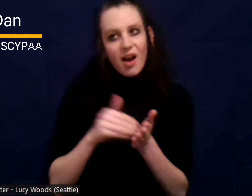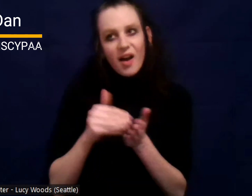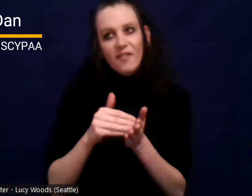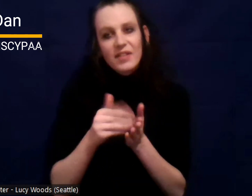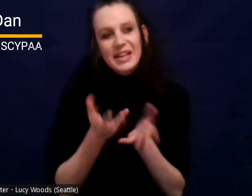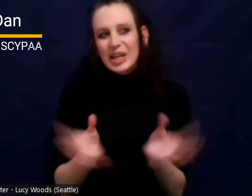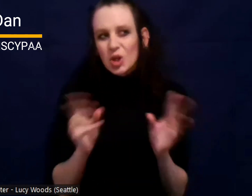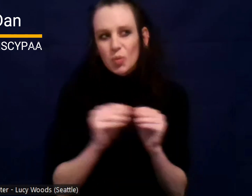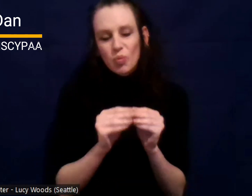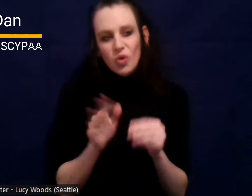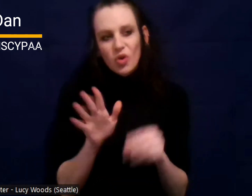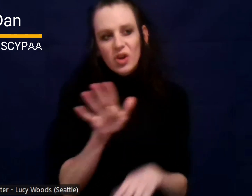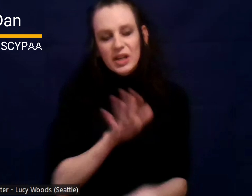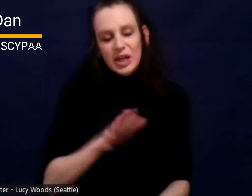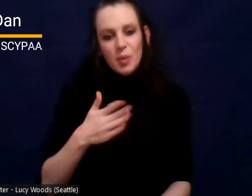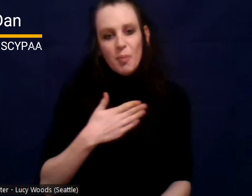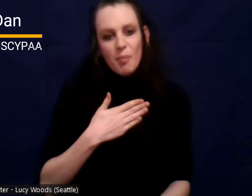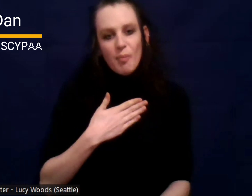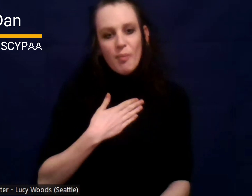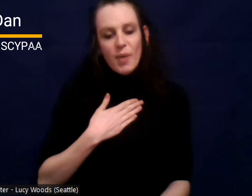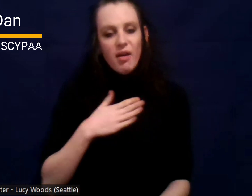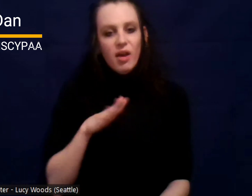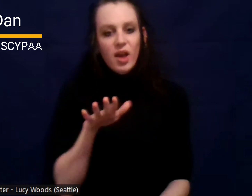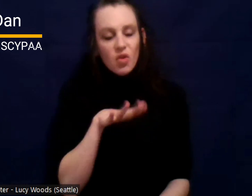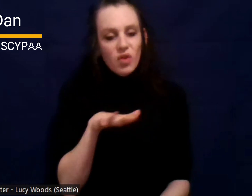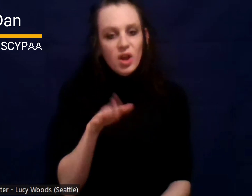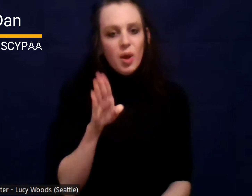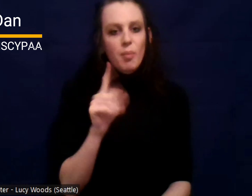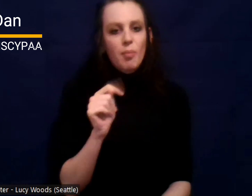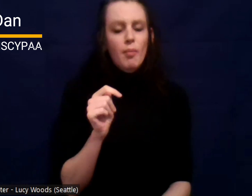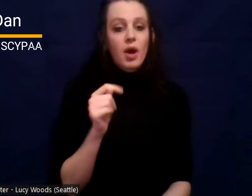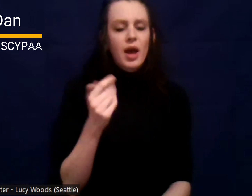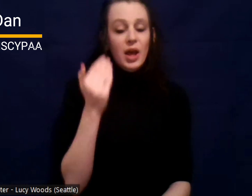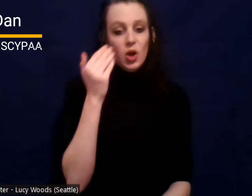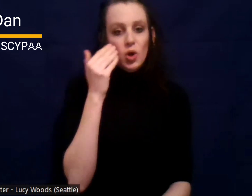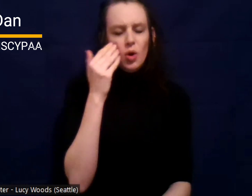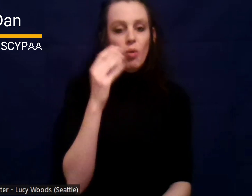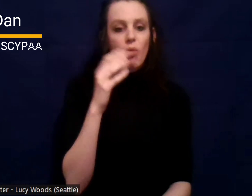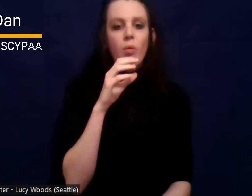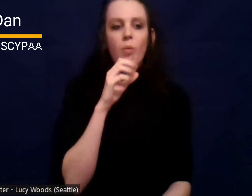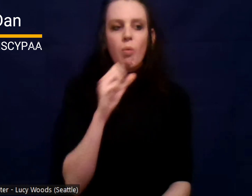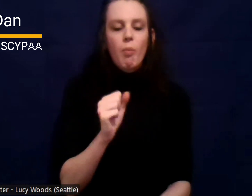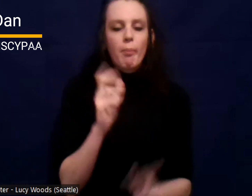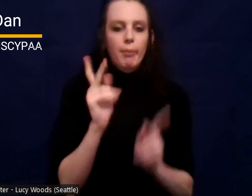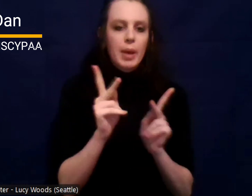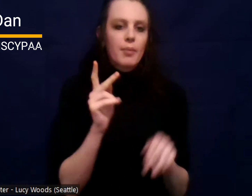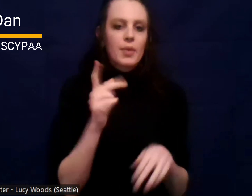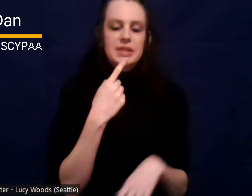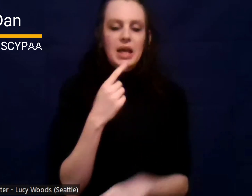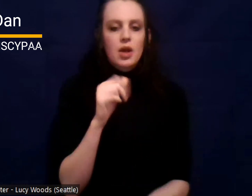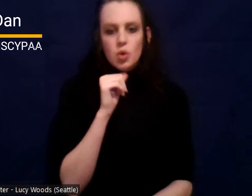anyway. But when I first got sober, I heard a lot of old timers, they talk about you don't drink under any and all conditions,